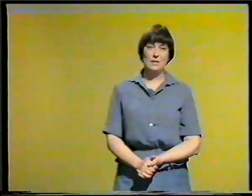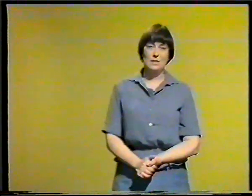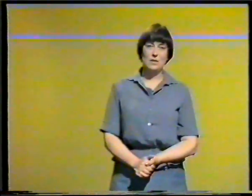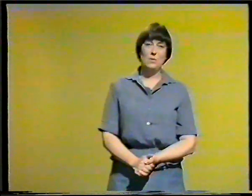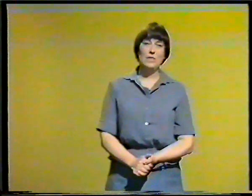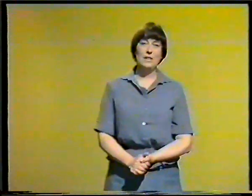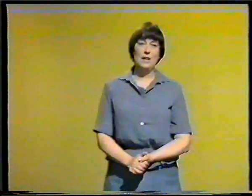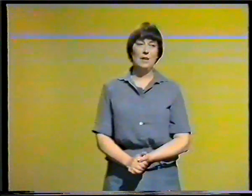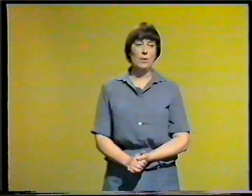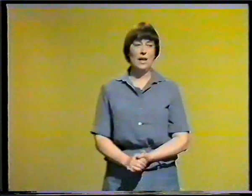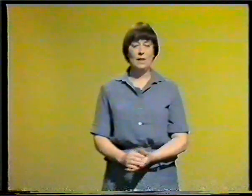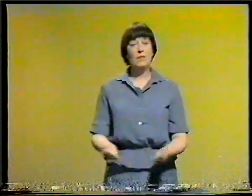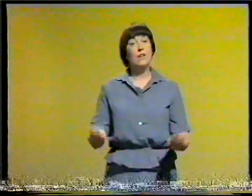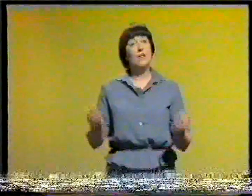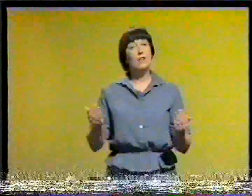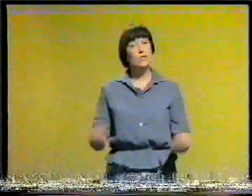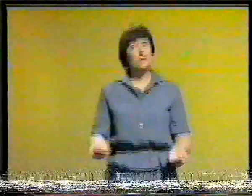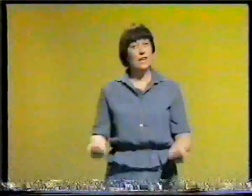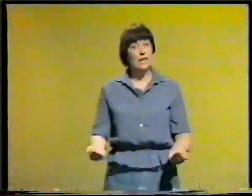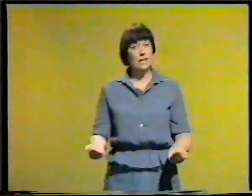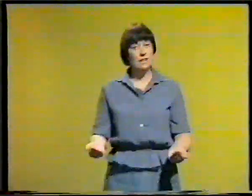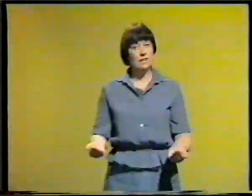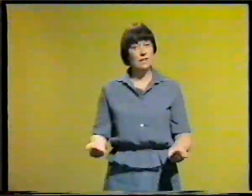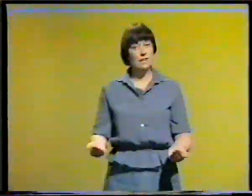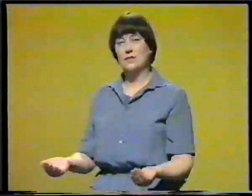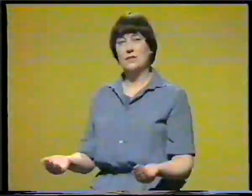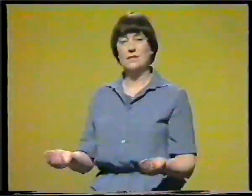So with that now we have today,